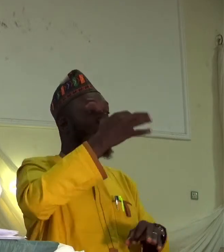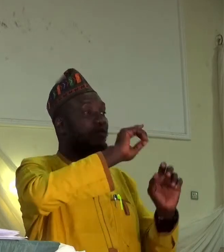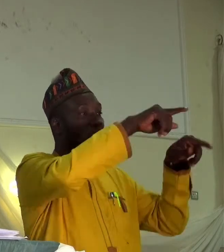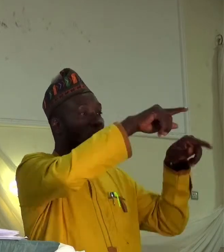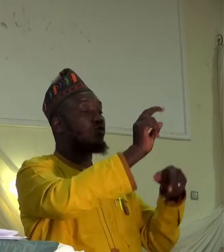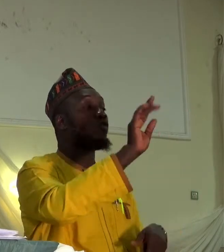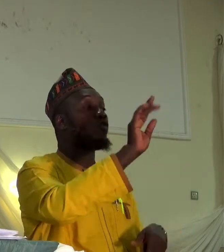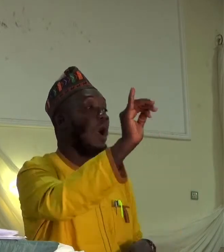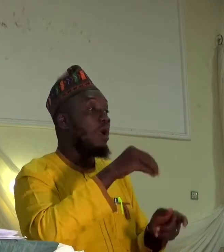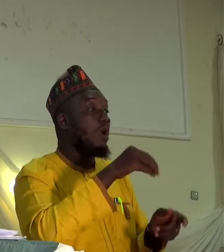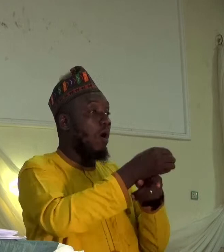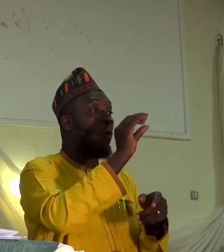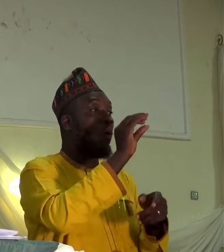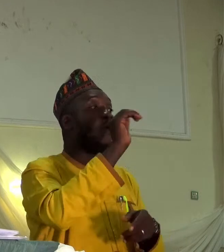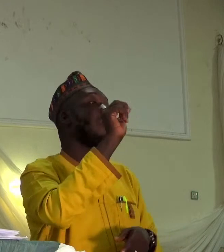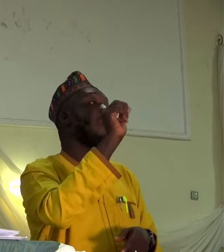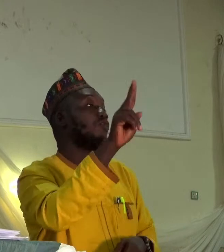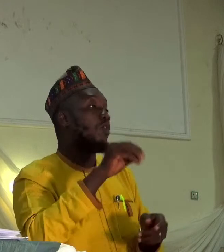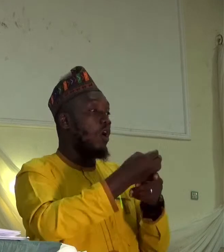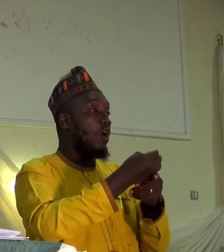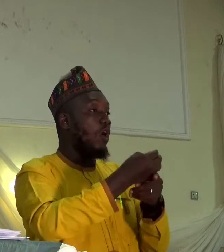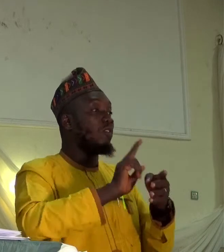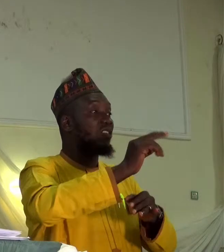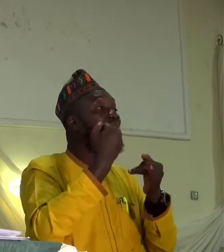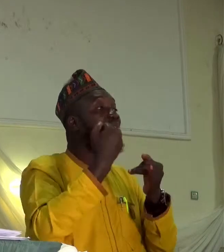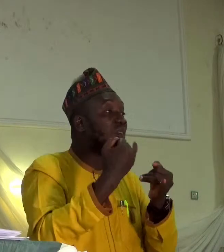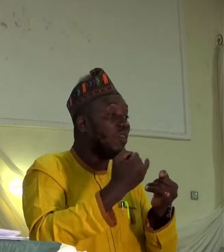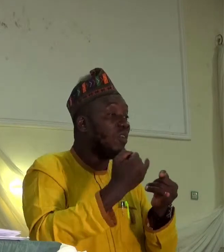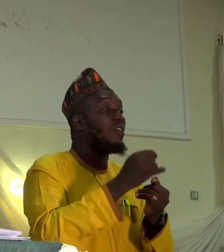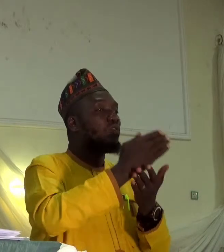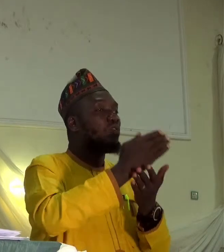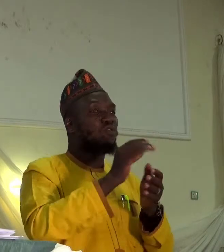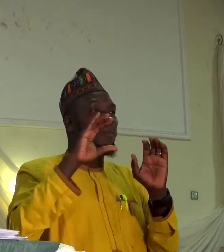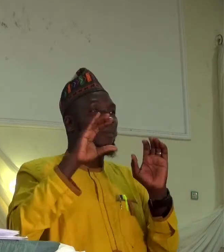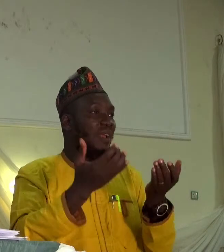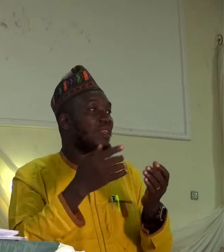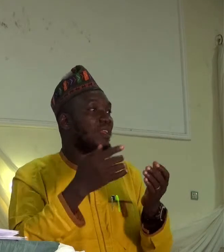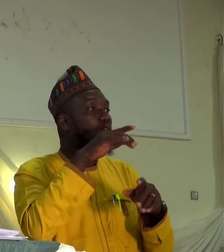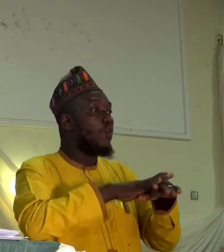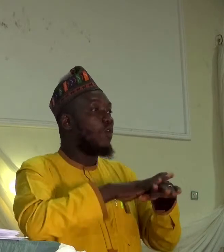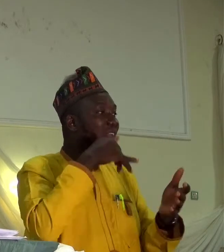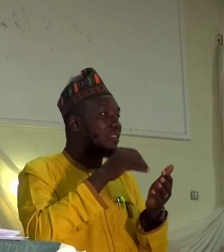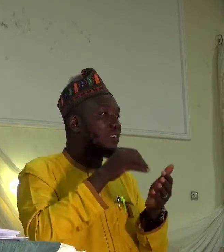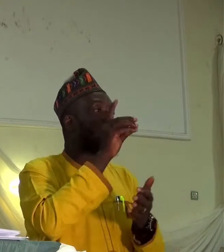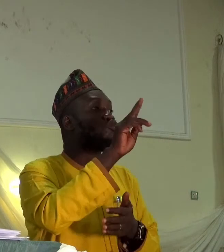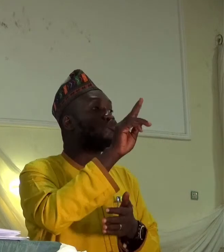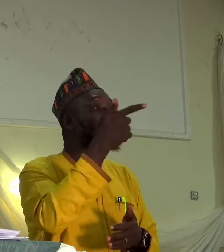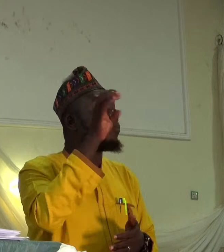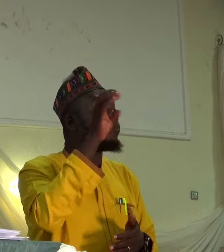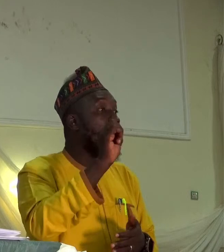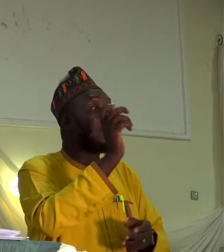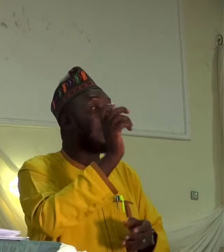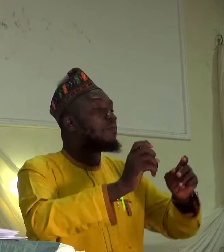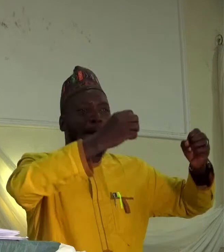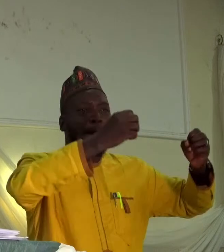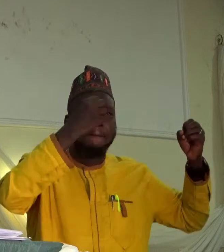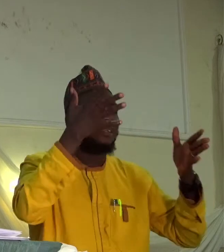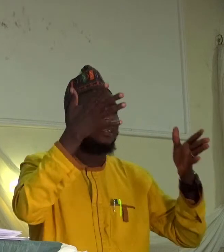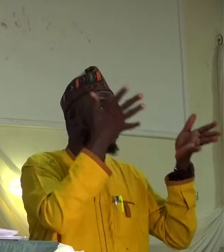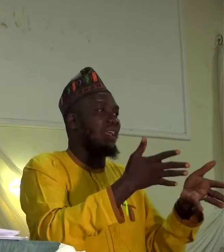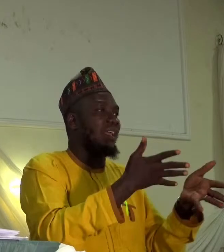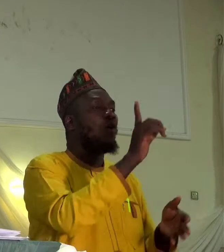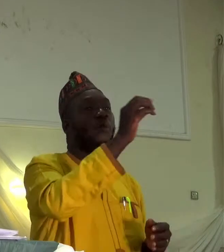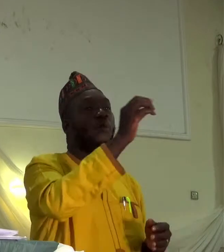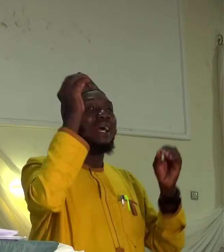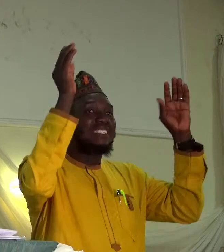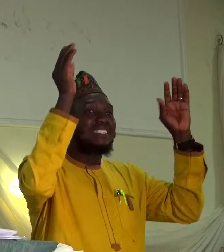OAU, talk about UNE learning. I'm a class, you can better make do the class. Benny Abibeko, teacher kan wa do